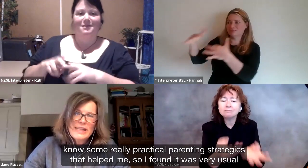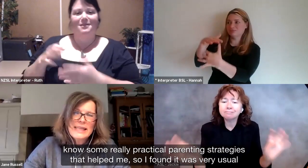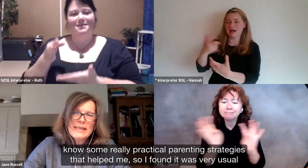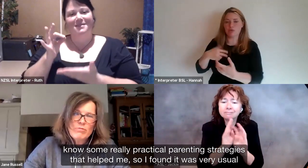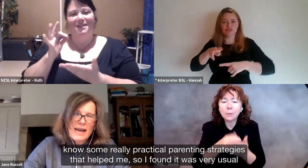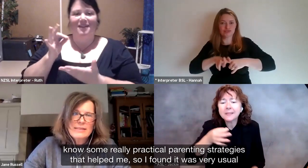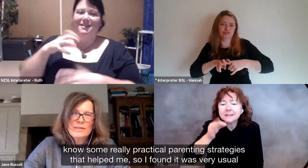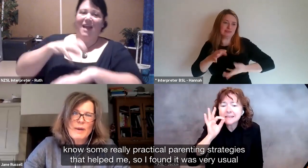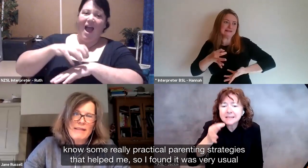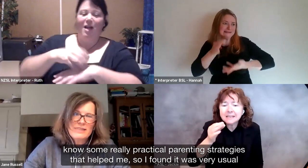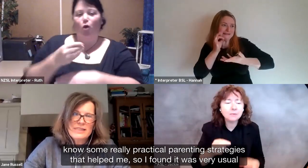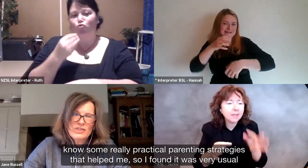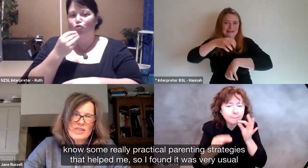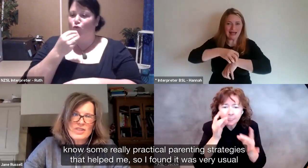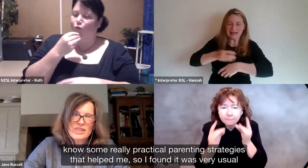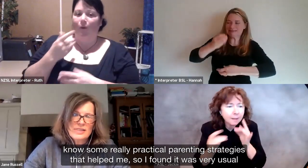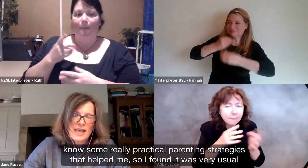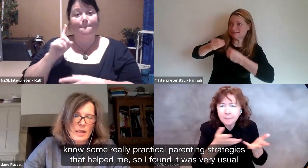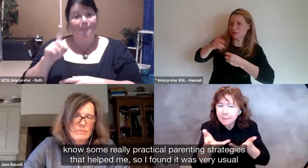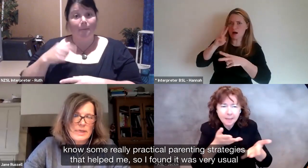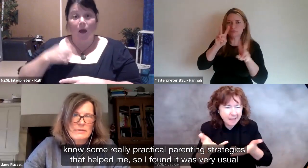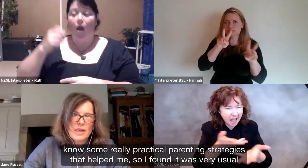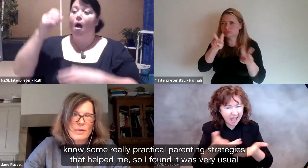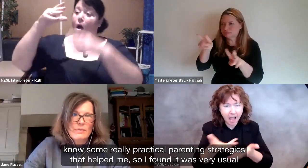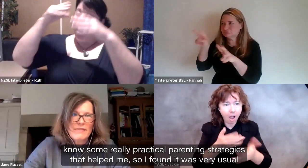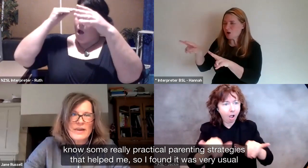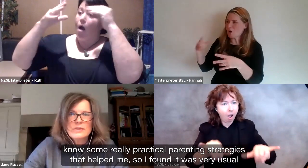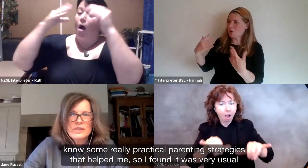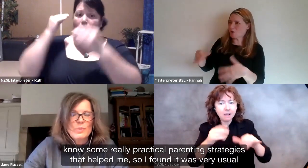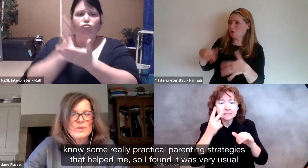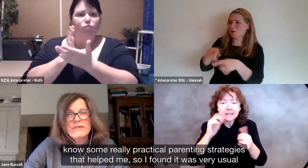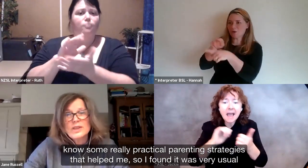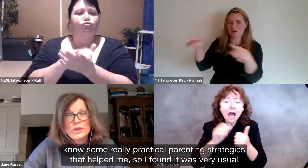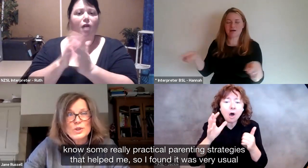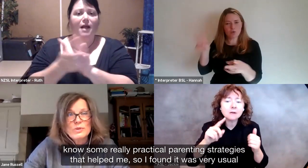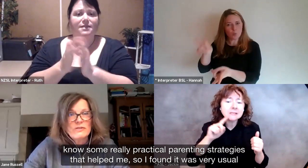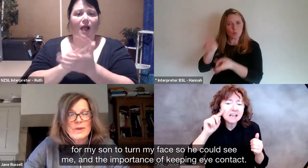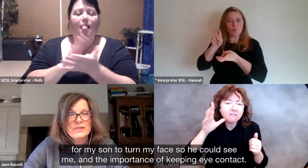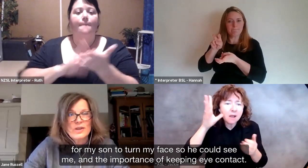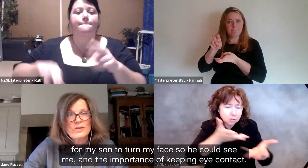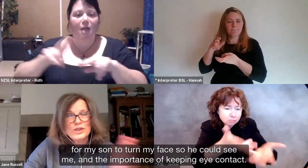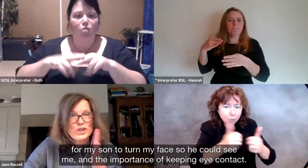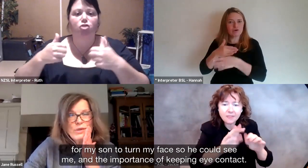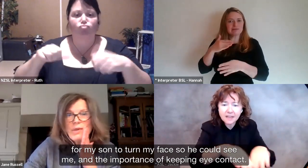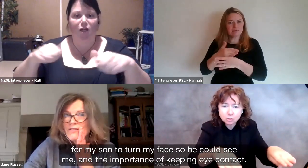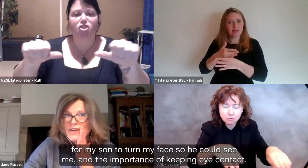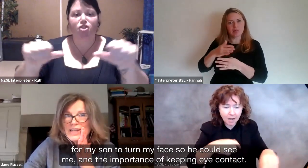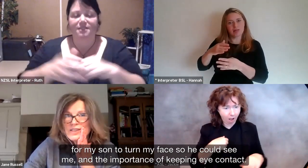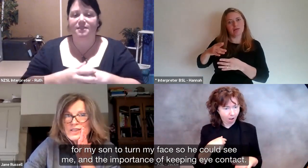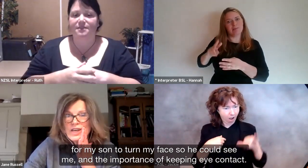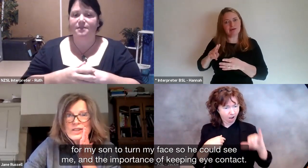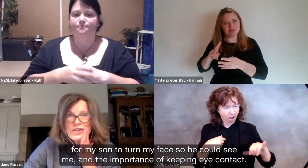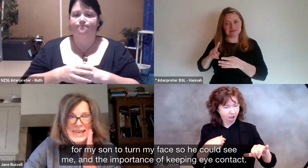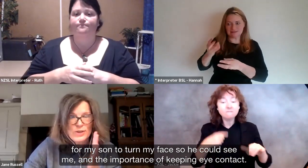to know some really practical parenting strategies that helped me. So I found it, you it was very usual for my son to turn my